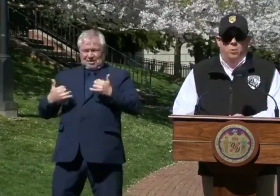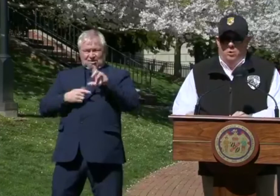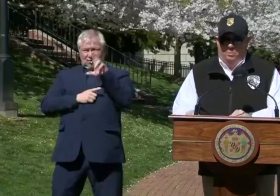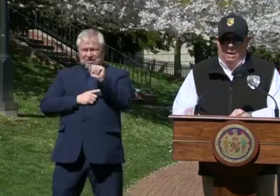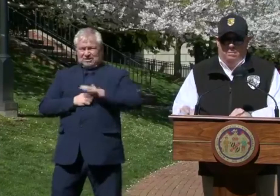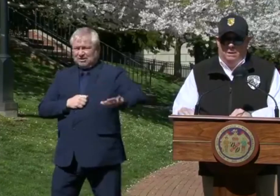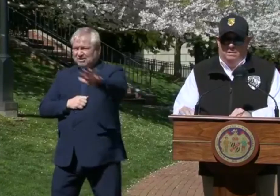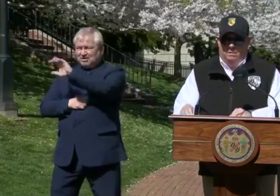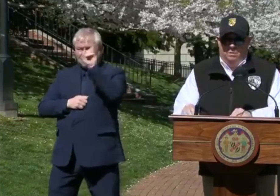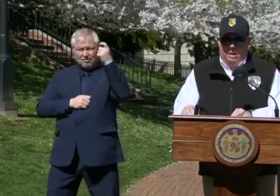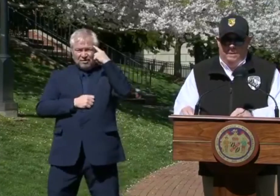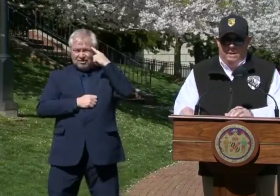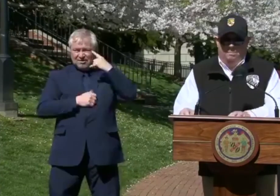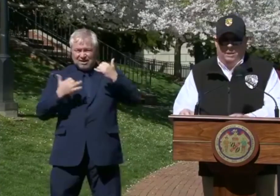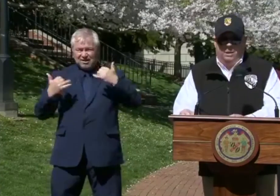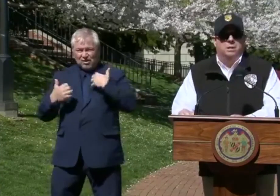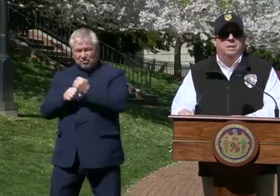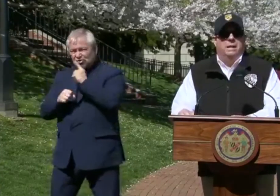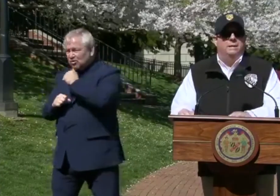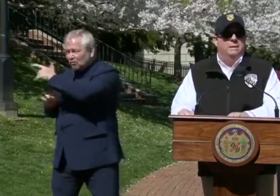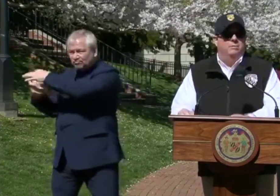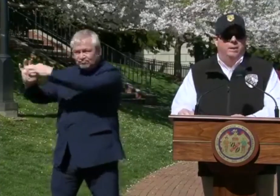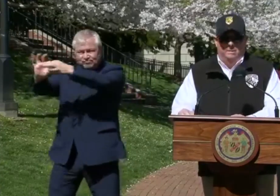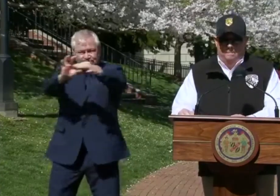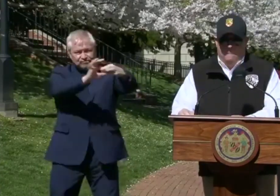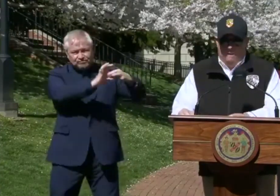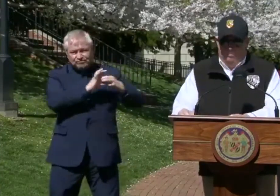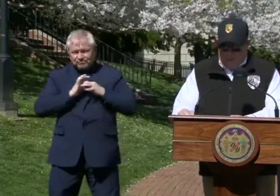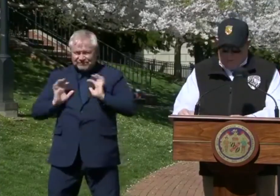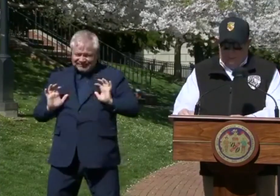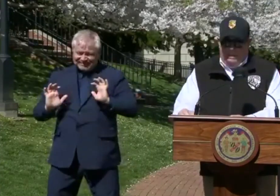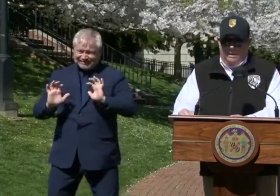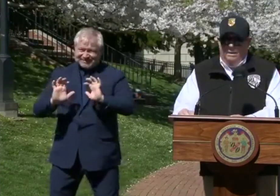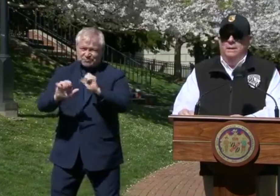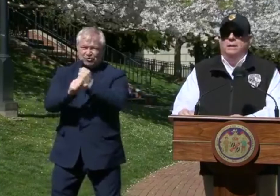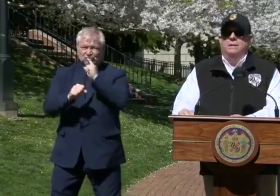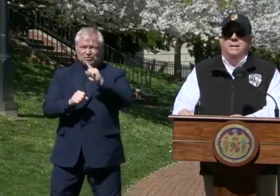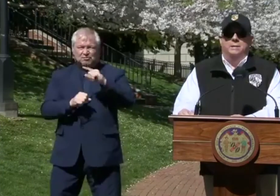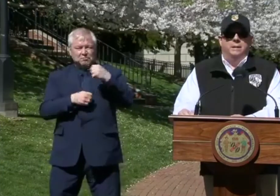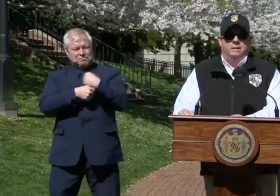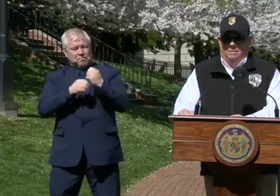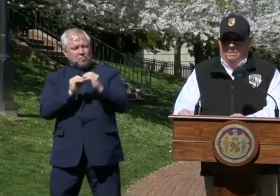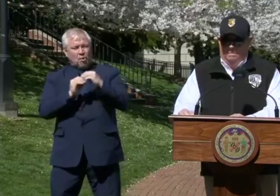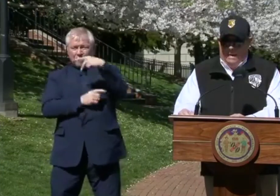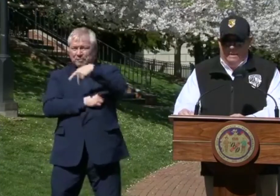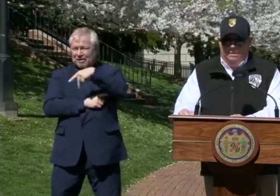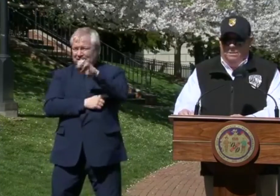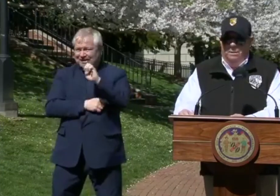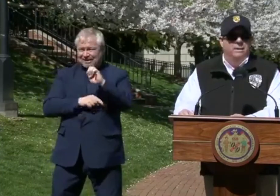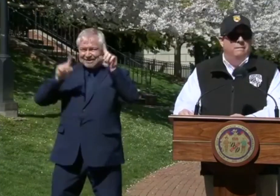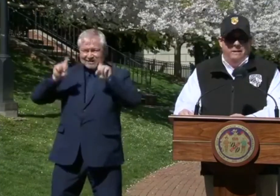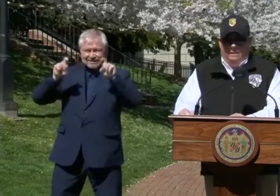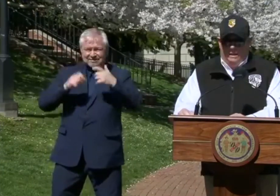for more progress on ramping up production and delivery of PPE, test kits,